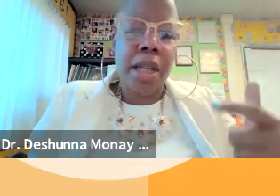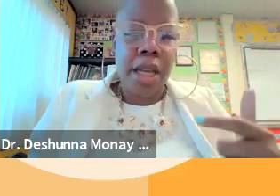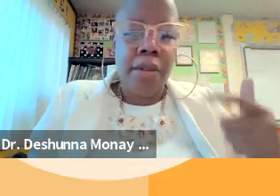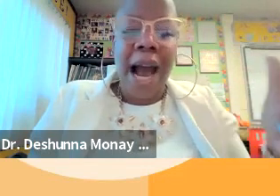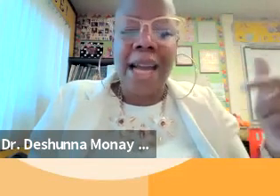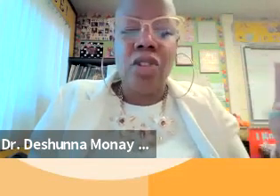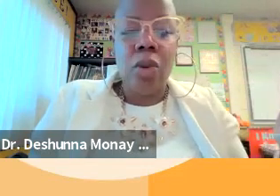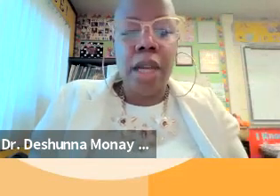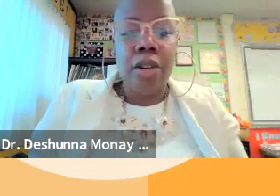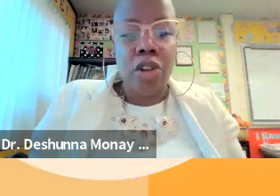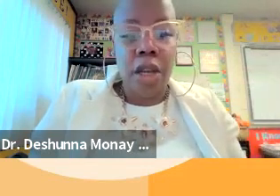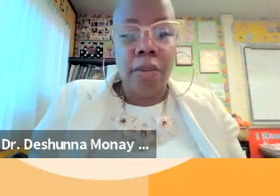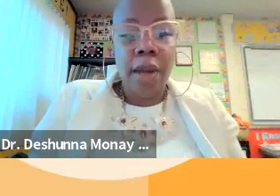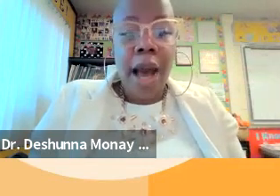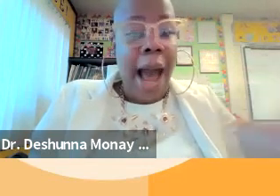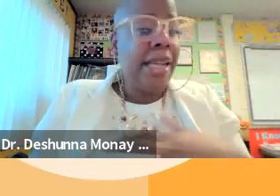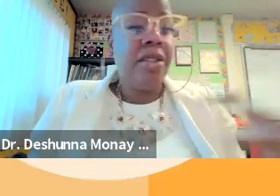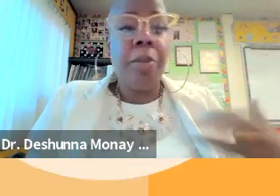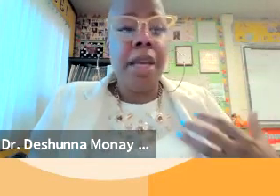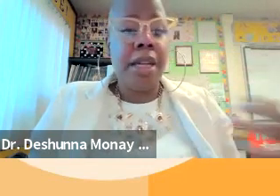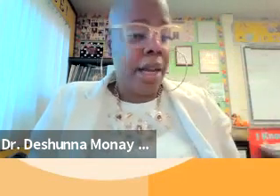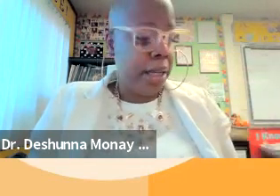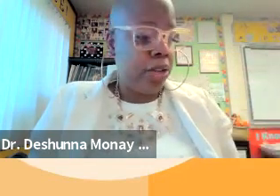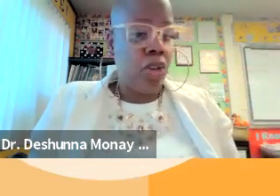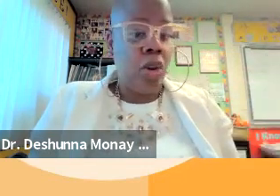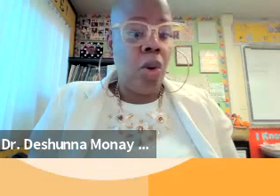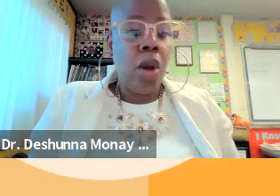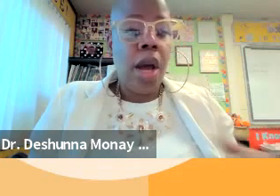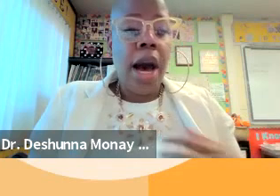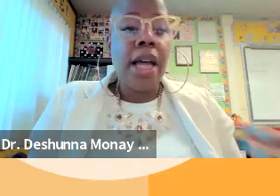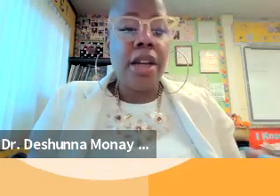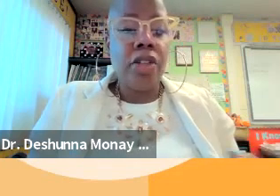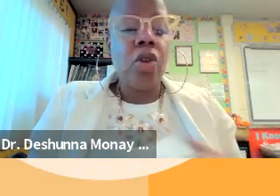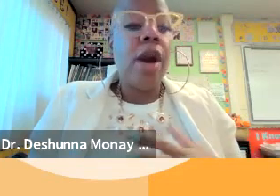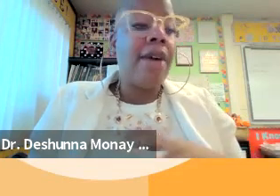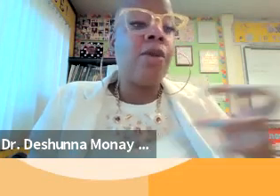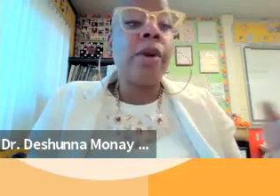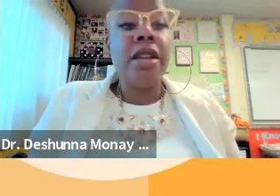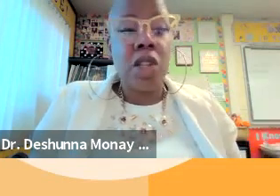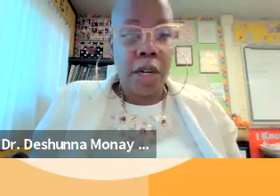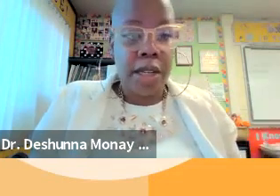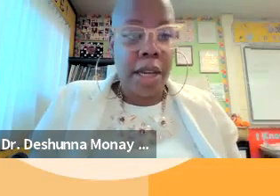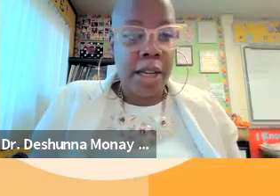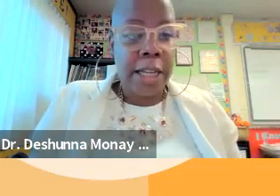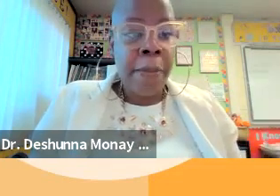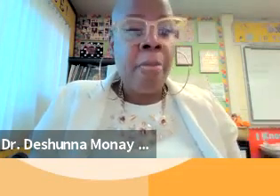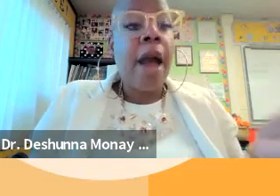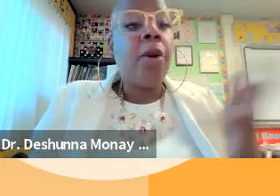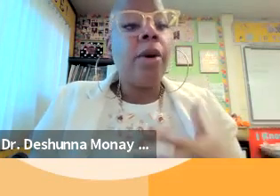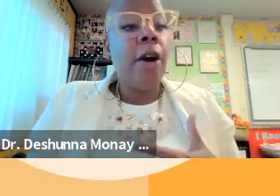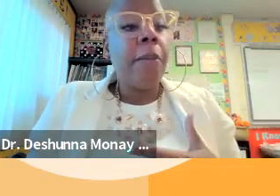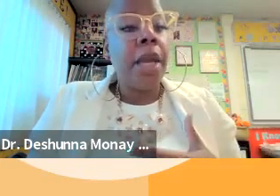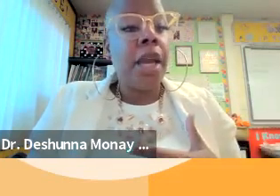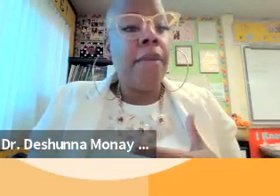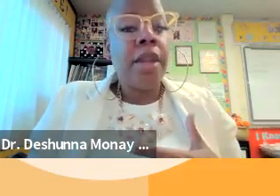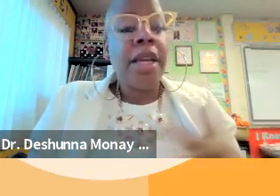and believe I too can achieve. I need to be connected to others who have resources that